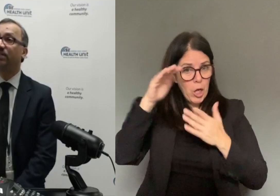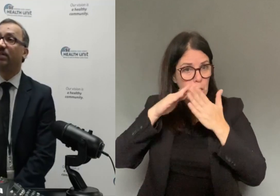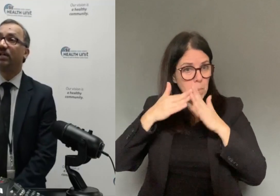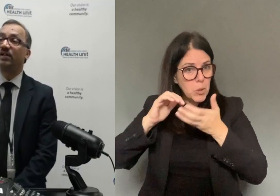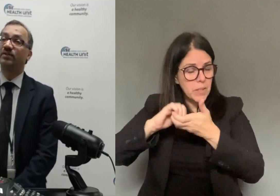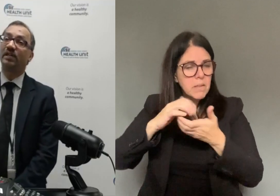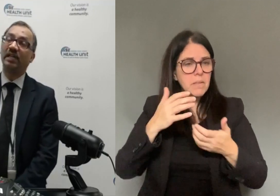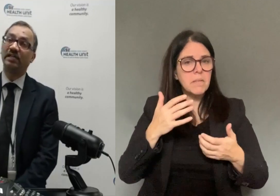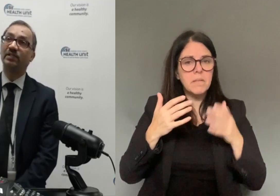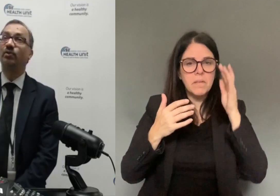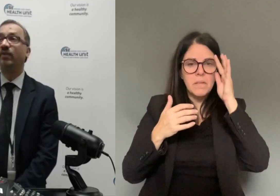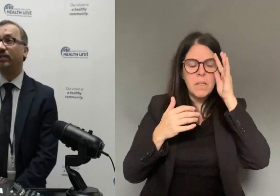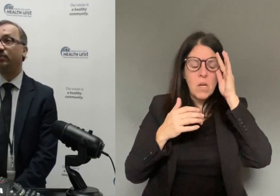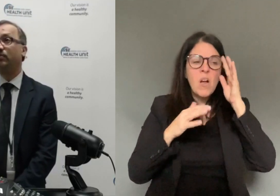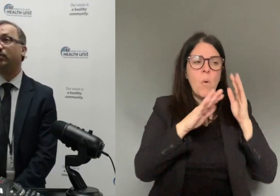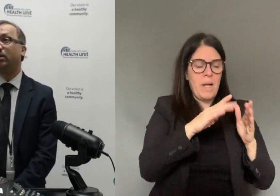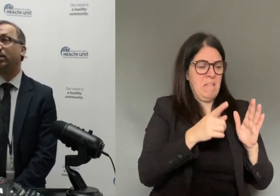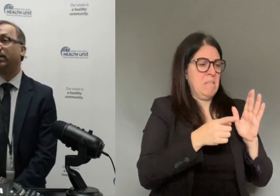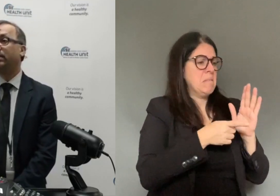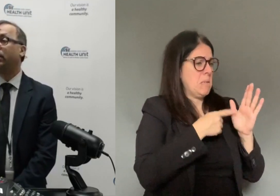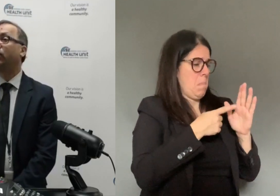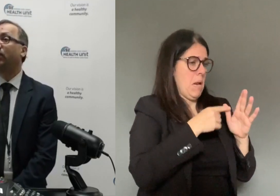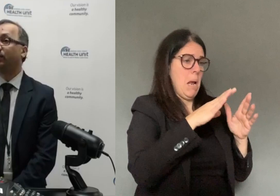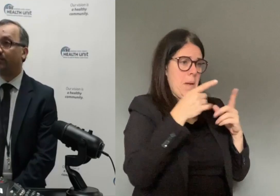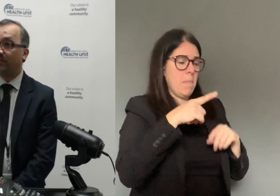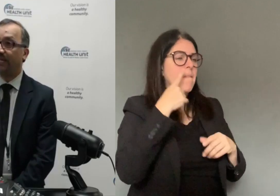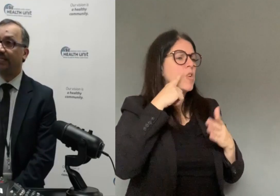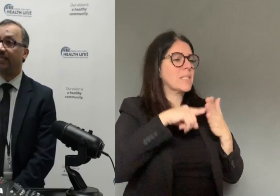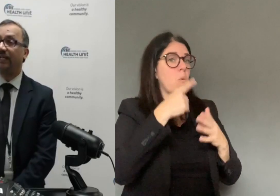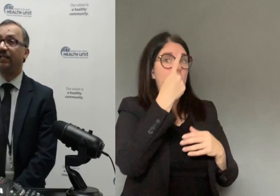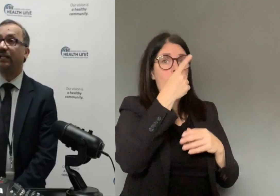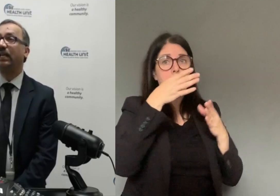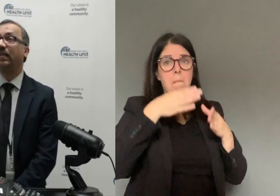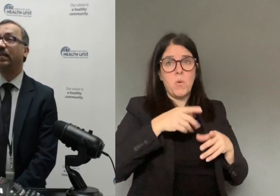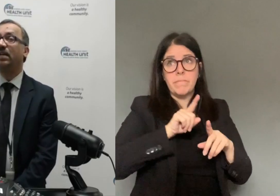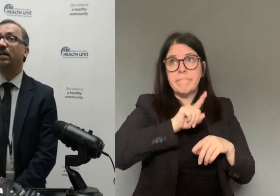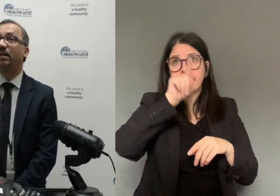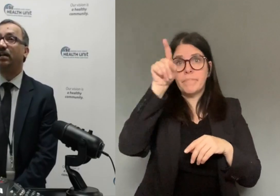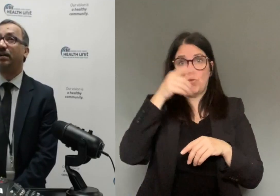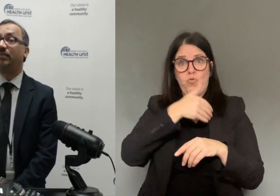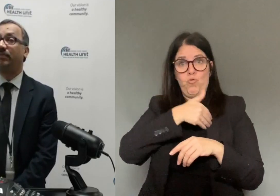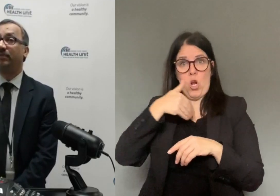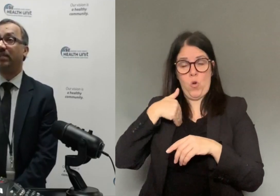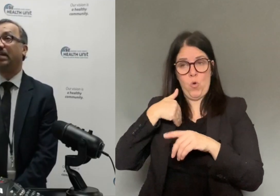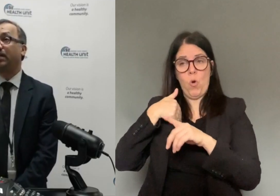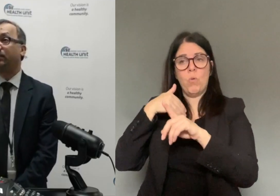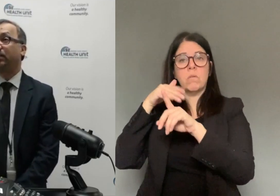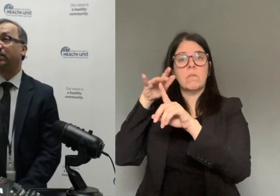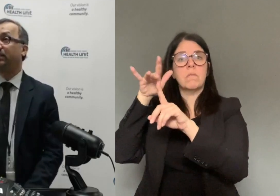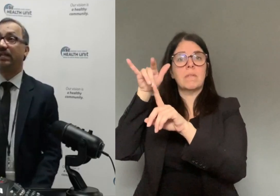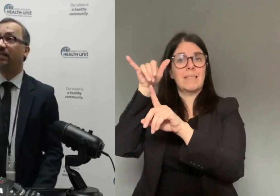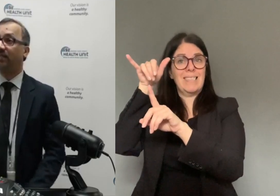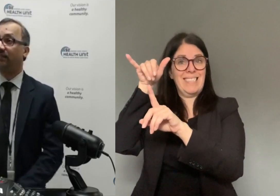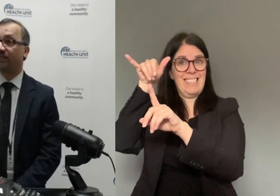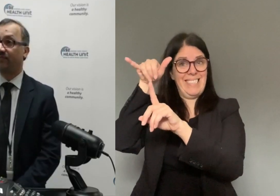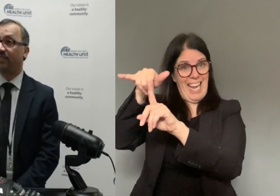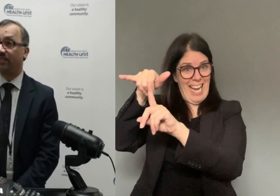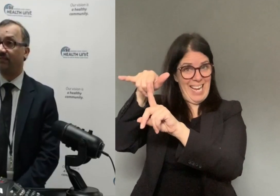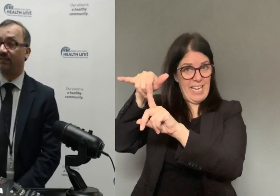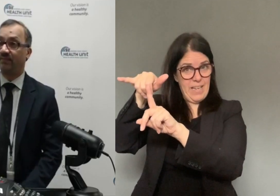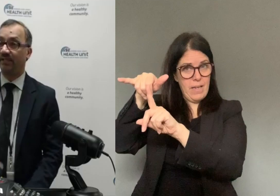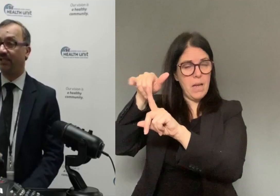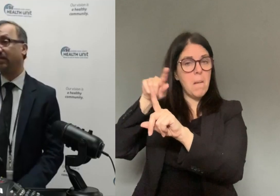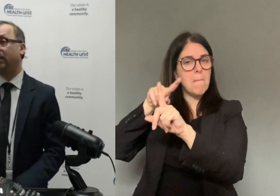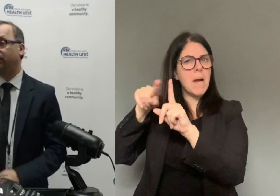unit. So a case who went to let's say Toronto, and then they actually stayed there for some